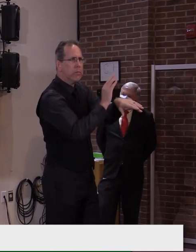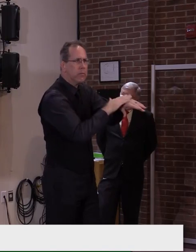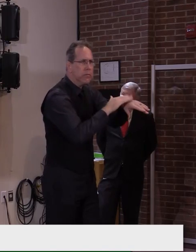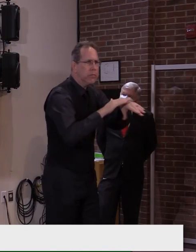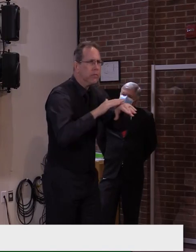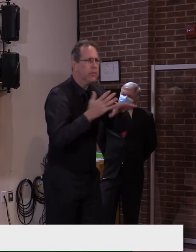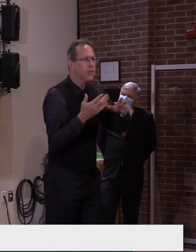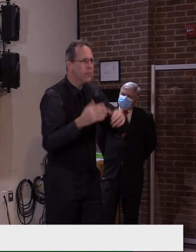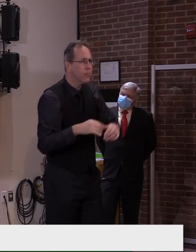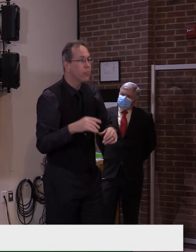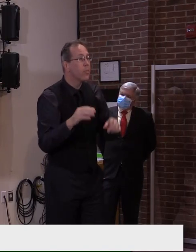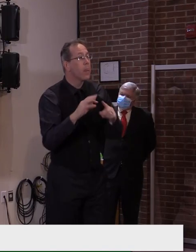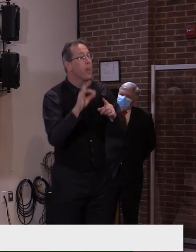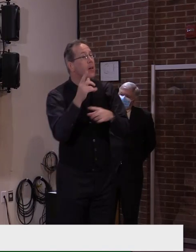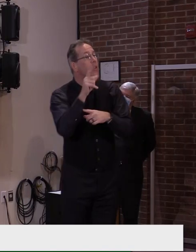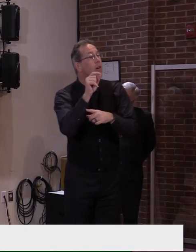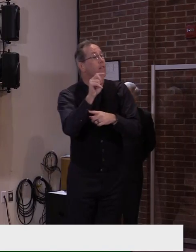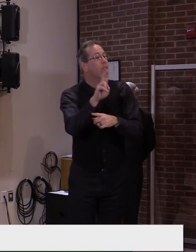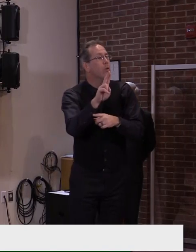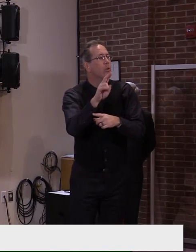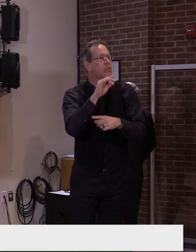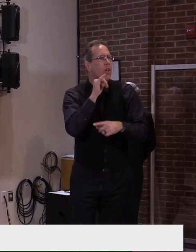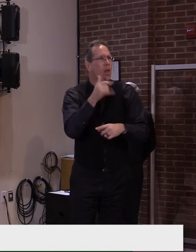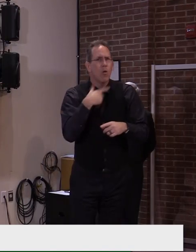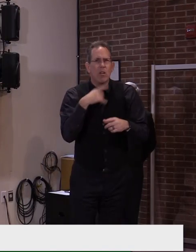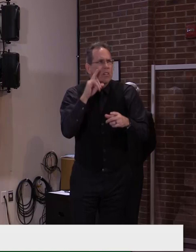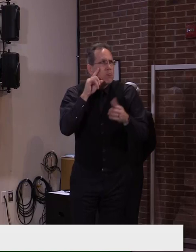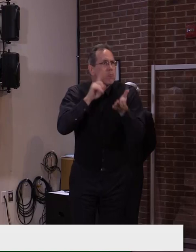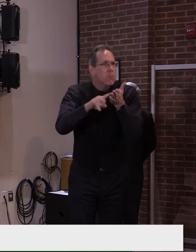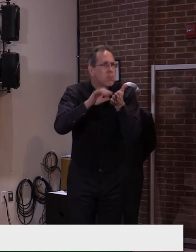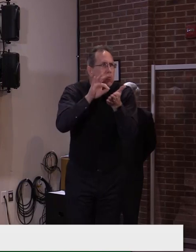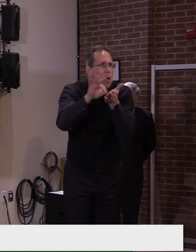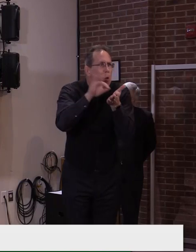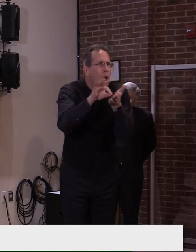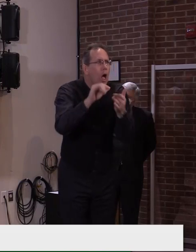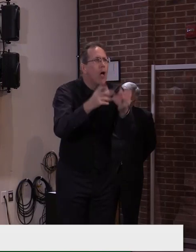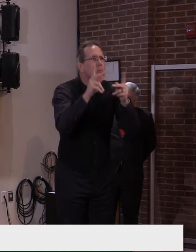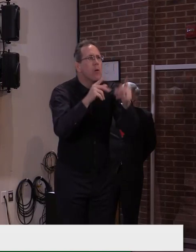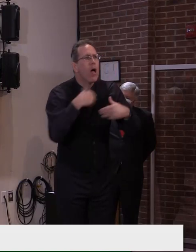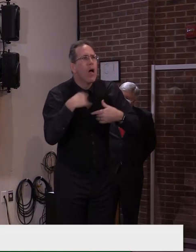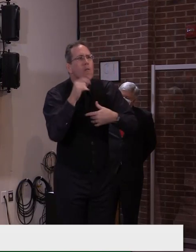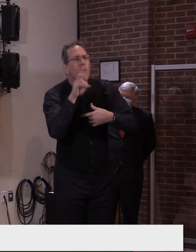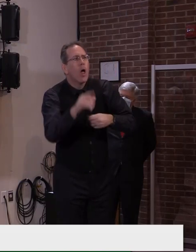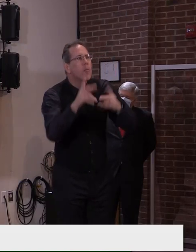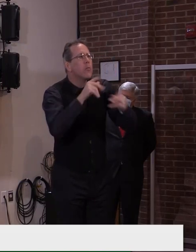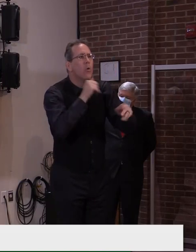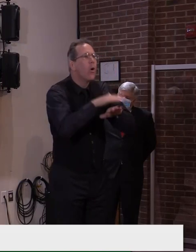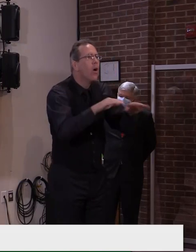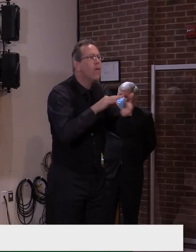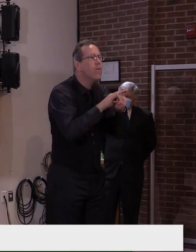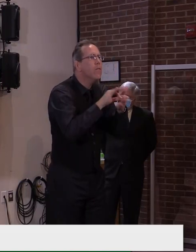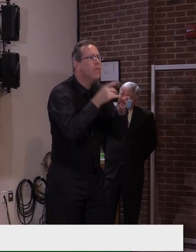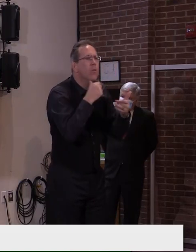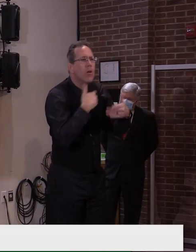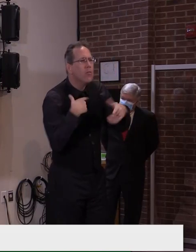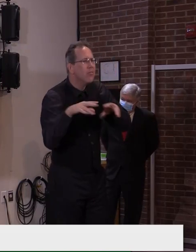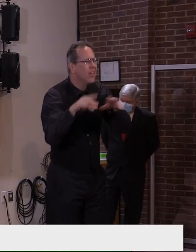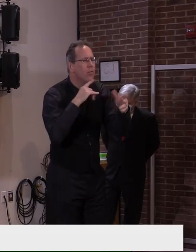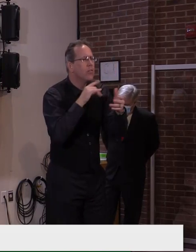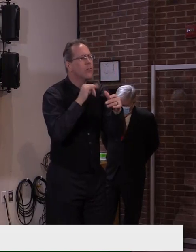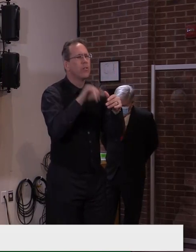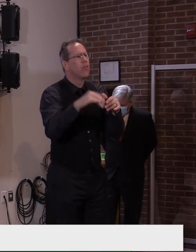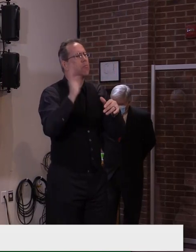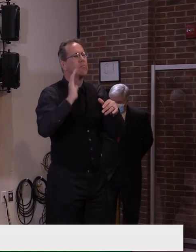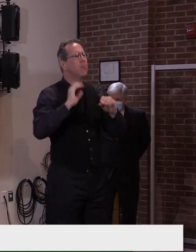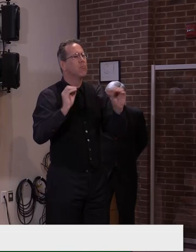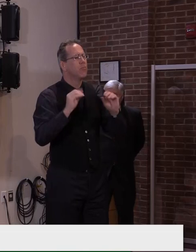been following them all along. But keep in mind, PCR testing hasn't gone away. We have thousands of Vermonters